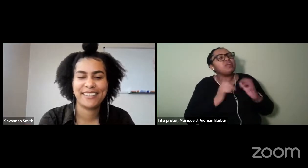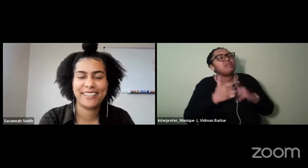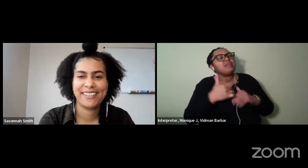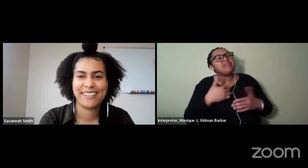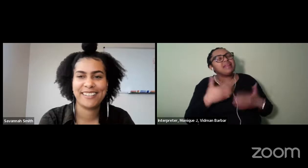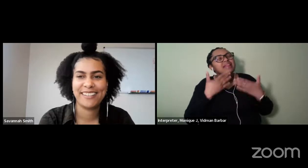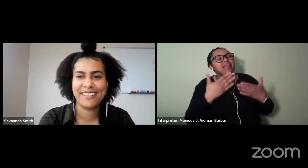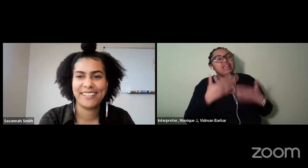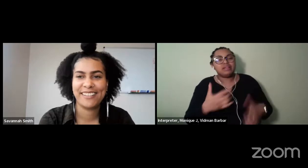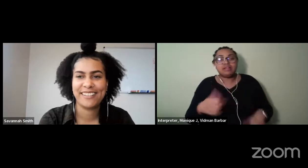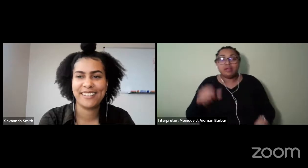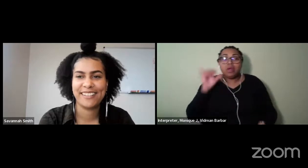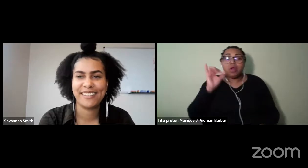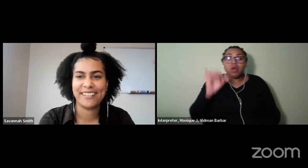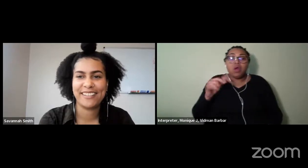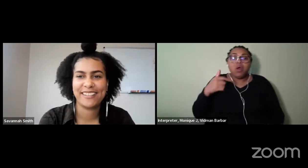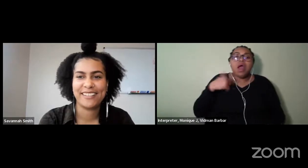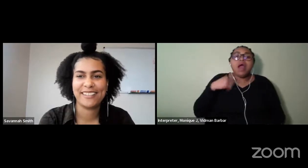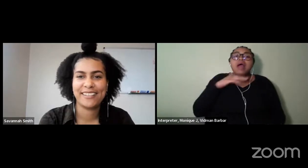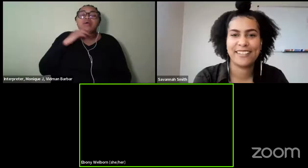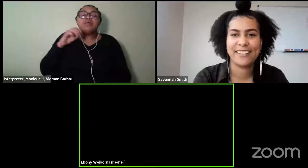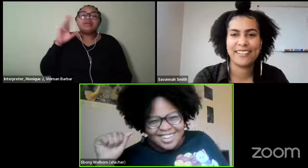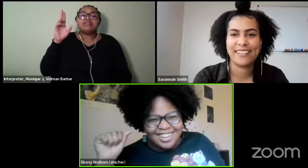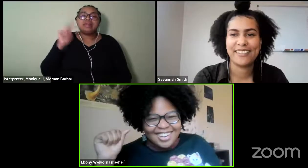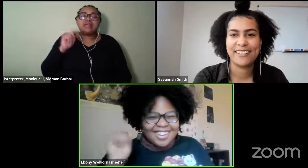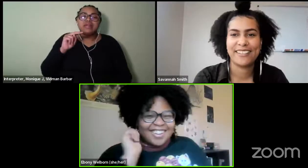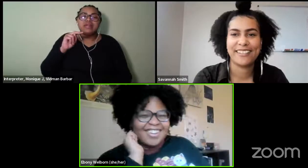I was unmuted. Yes, welcome back, y'all.